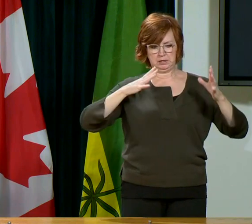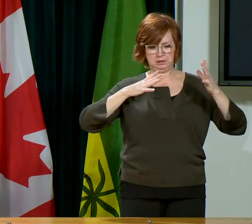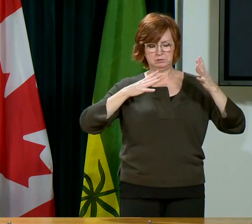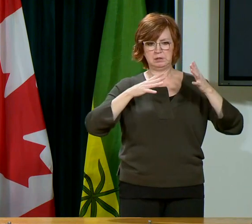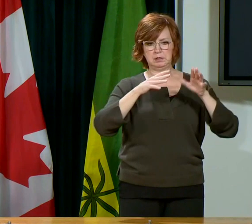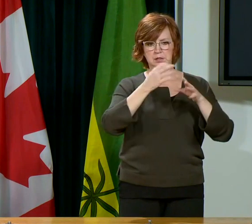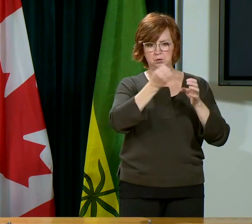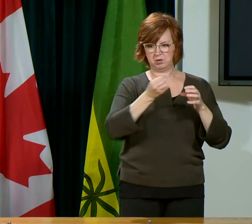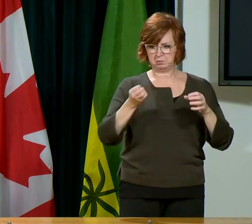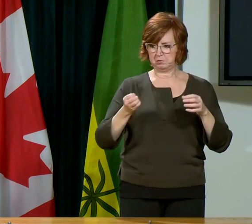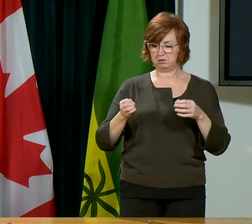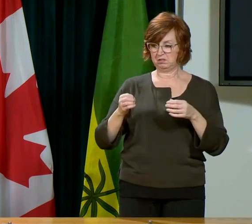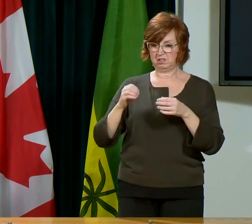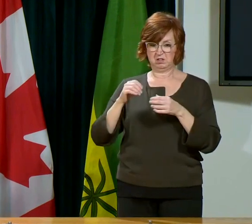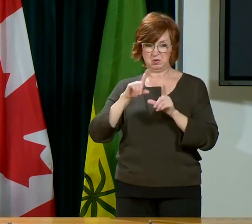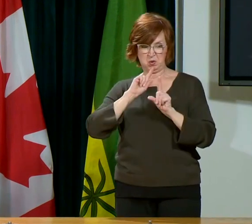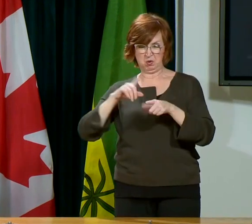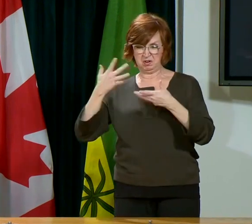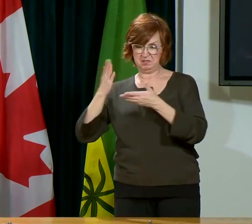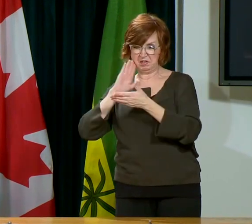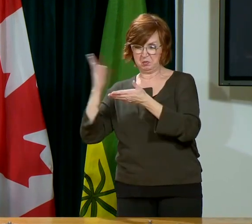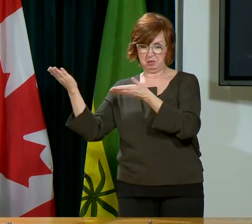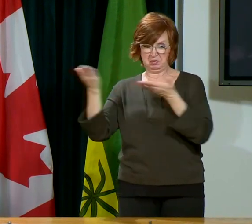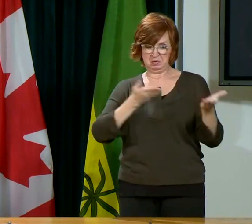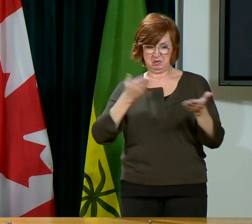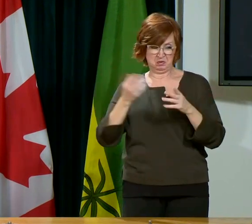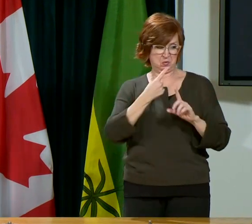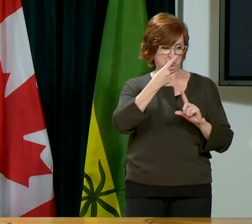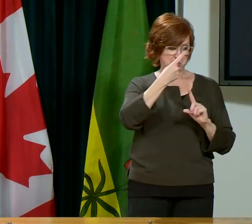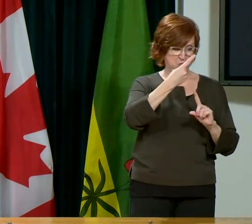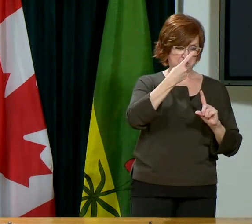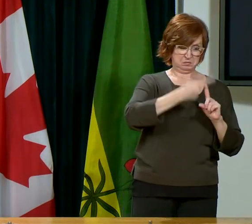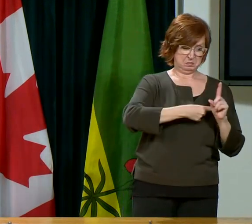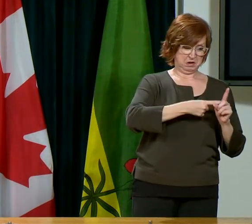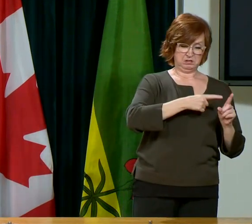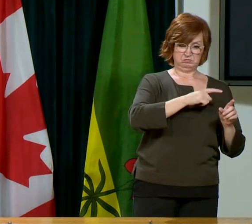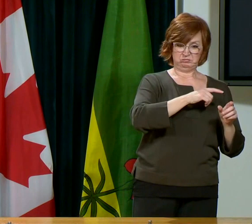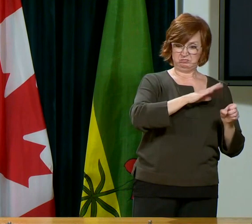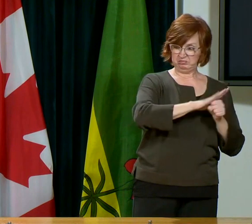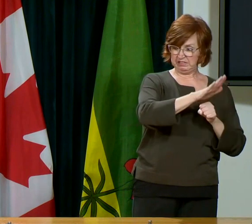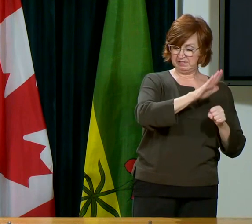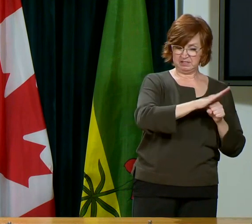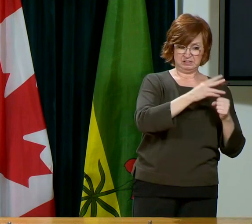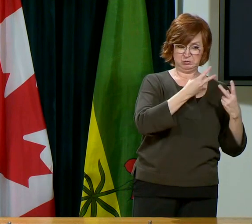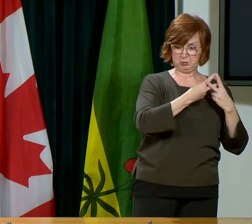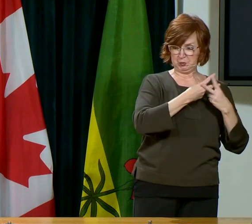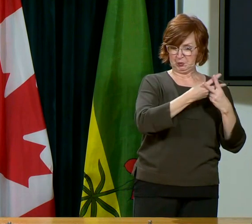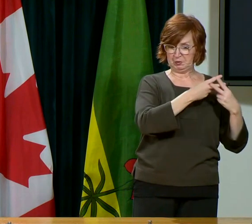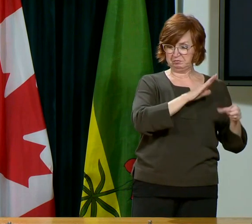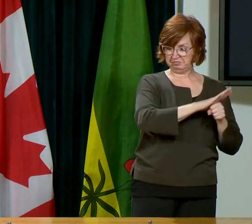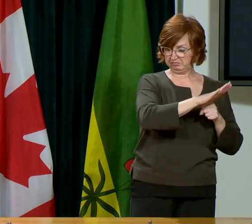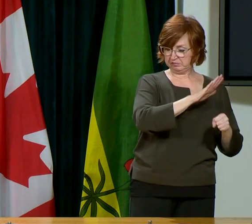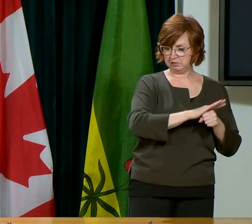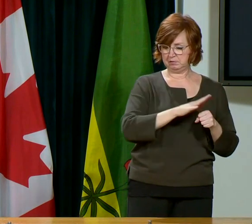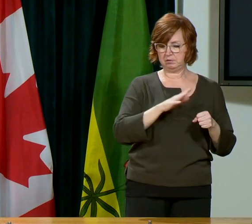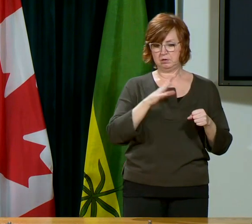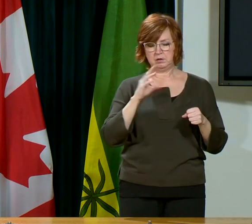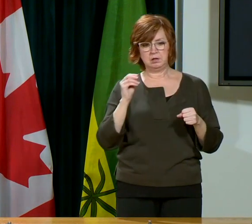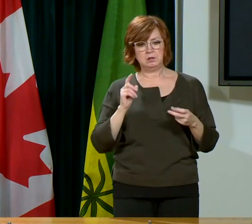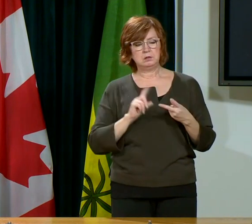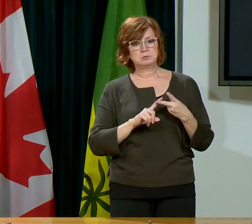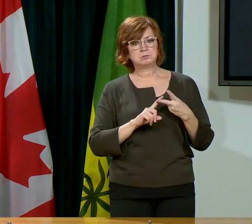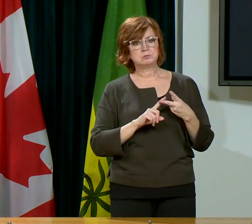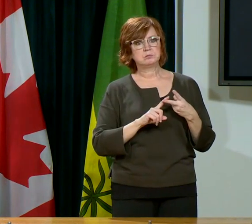supply going to be enough for right now? And the continuous masking that you're talking about, is that going to deplete the supply of